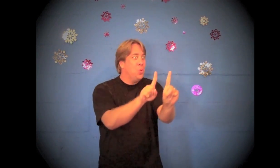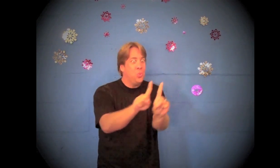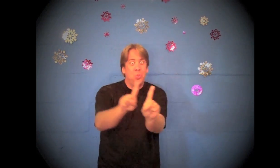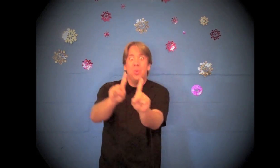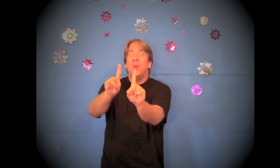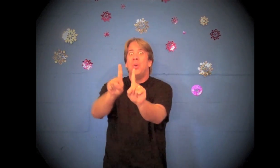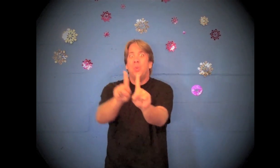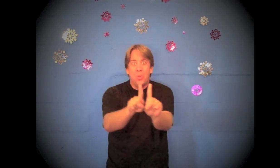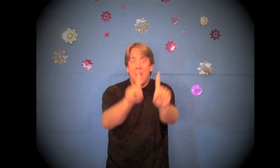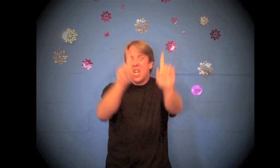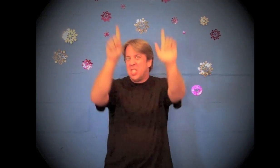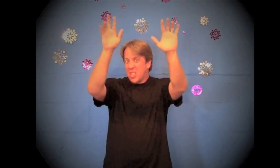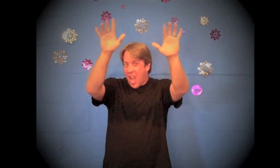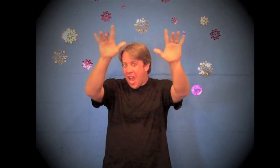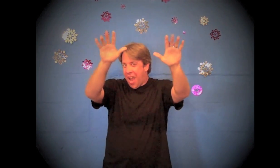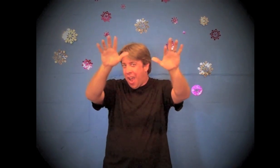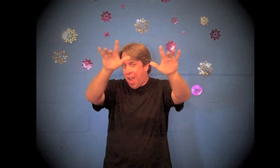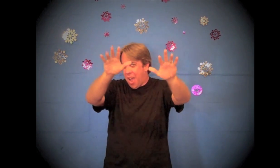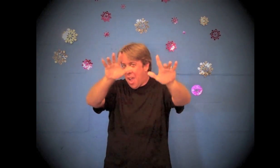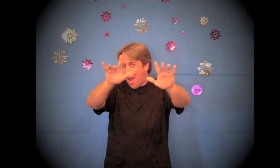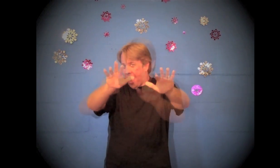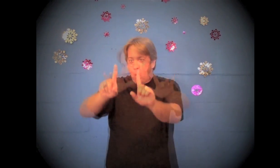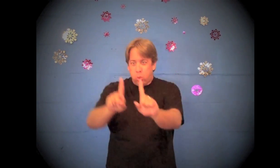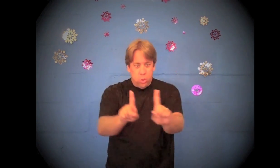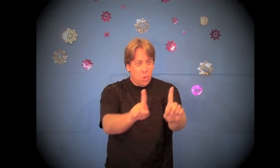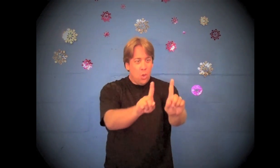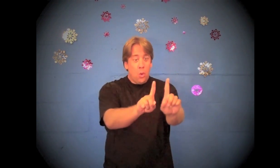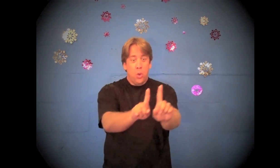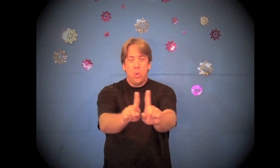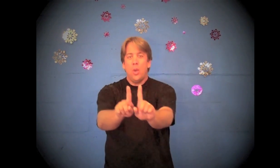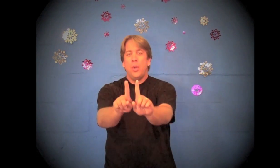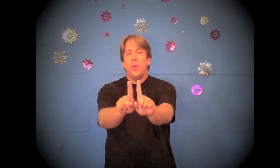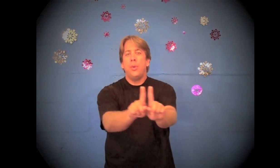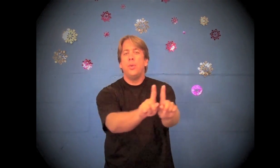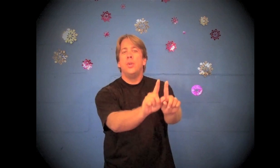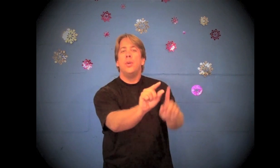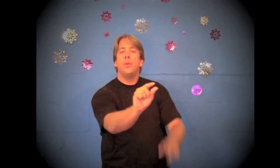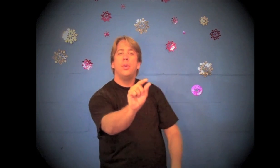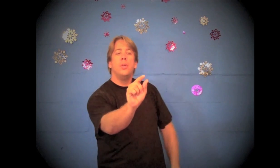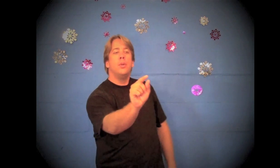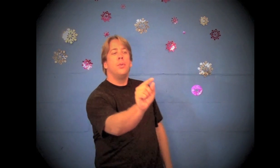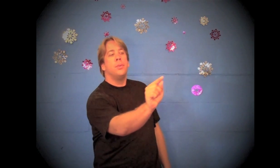And they went out together into the deep, deep snow.